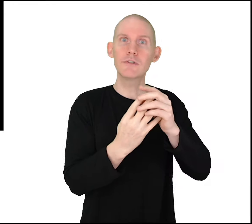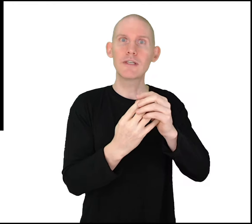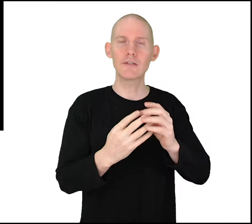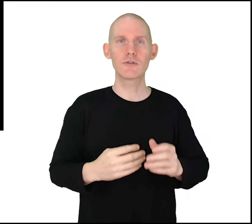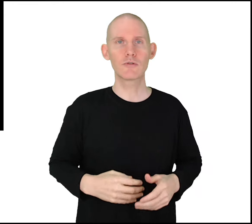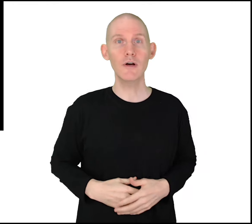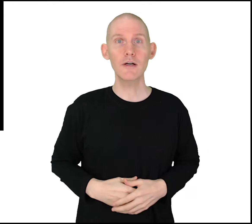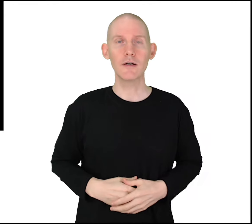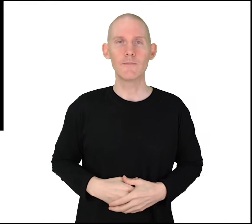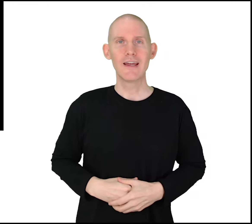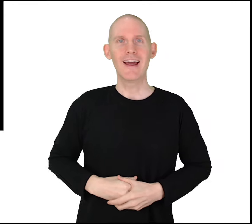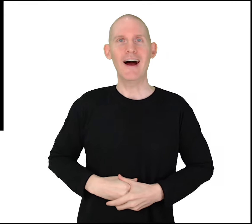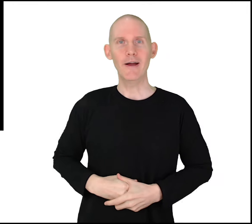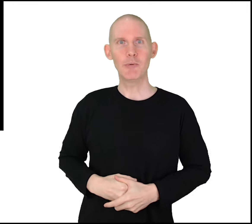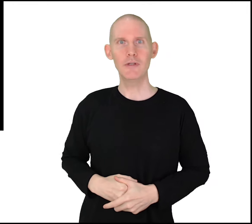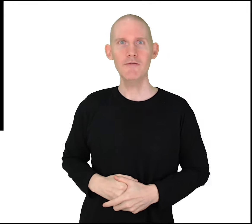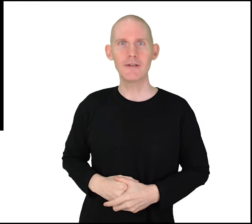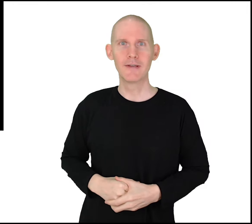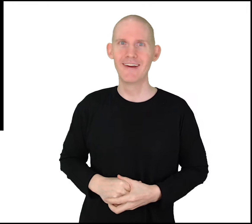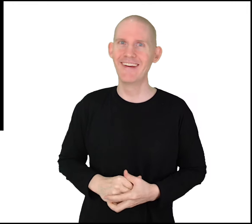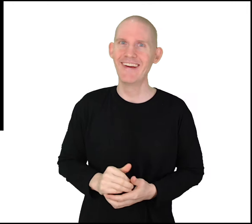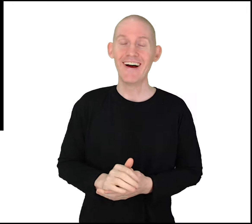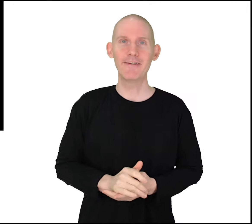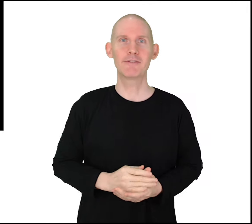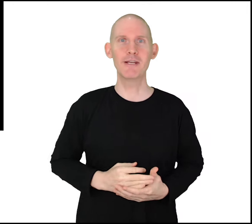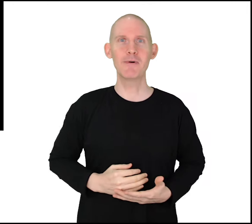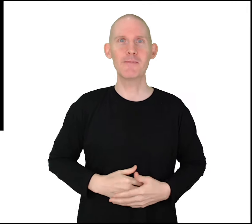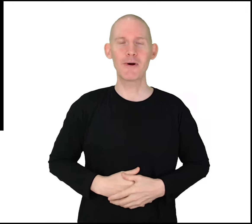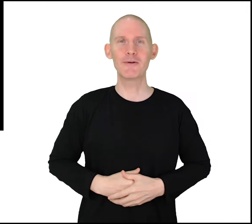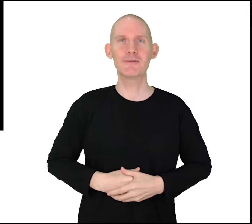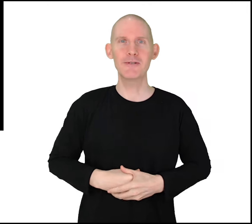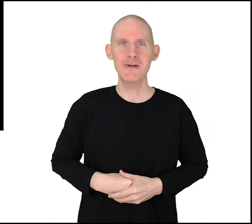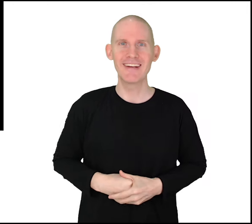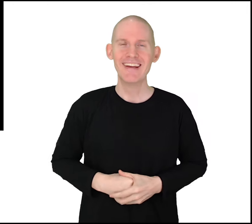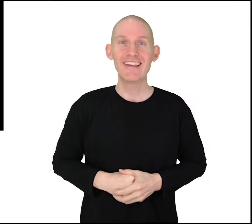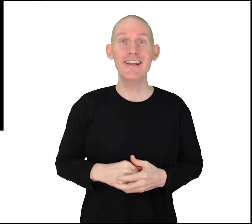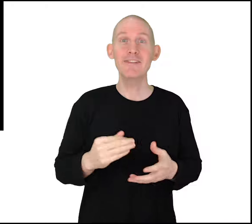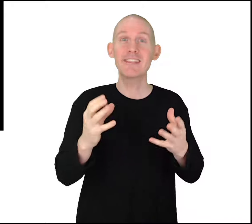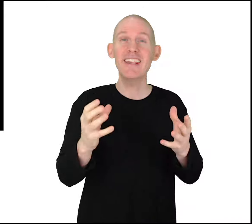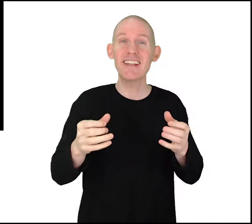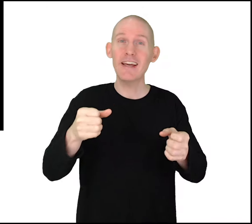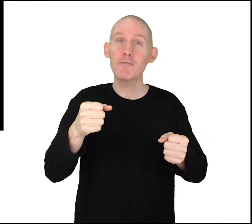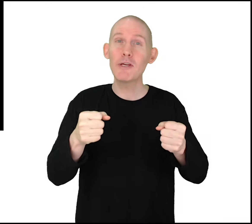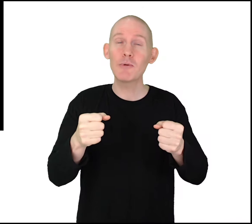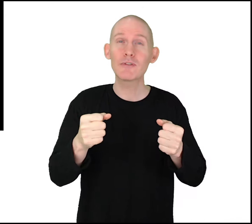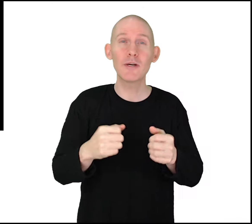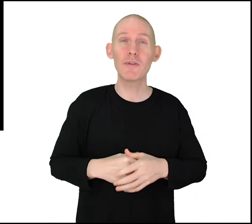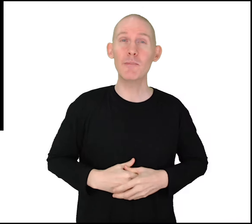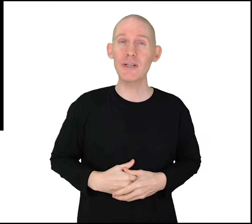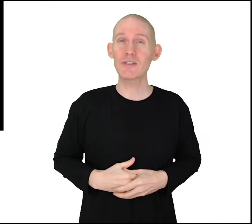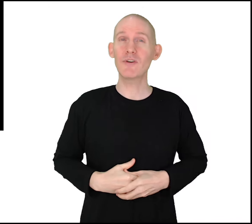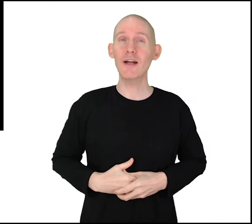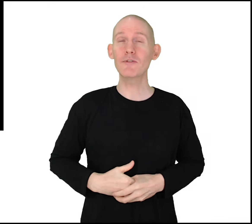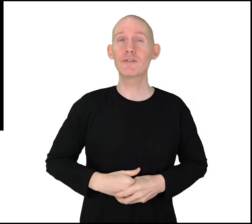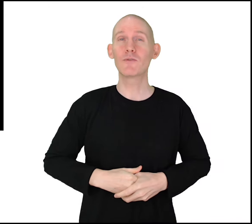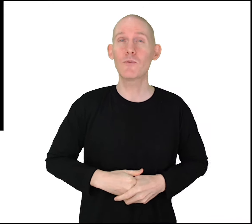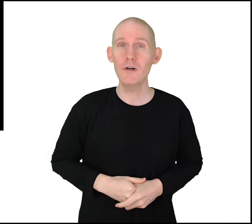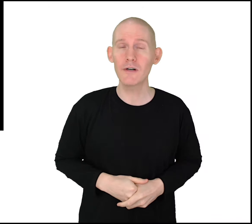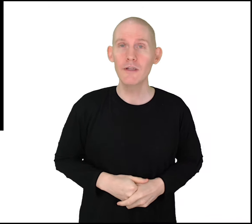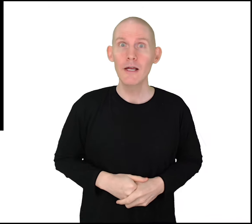get stronger. I believe it. I've seen my brother do it. They even say that deaf people are some of the best drivers in the world